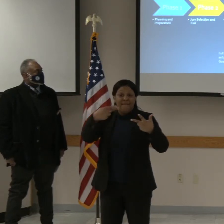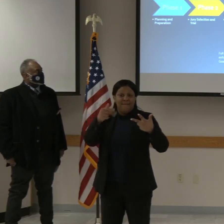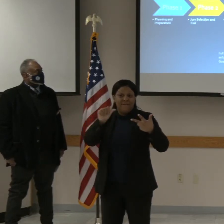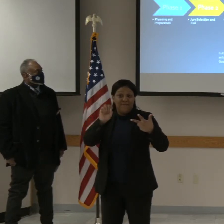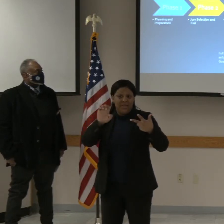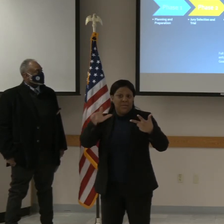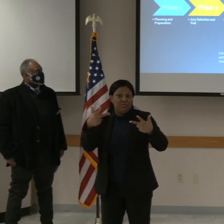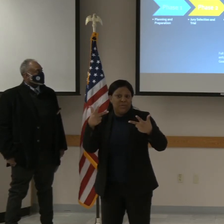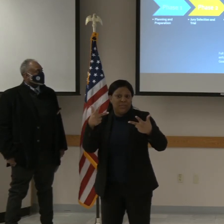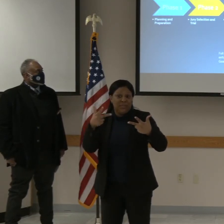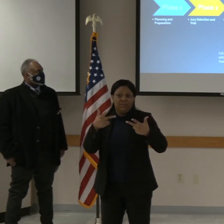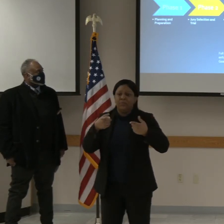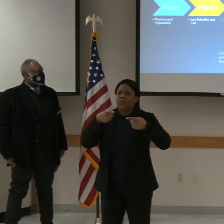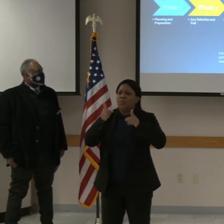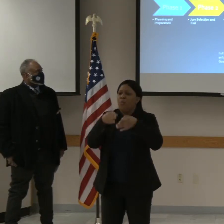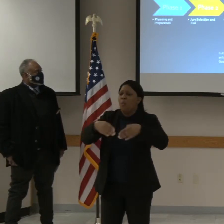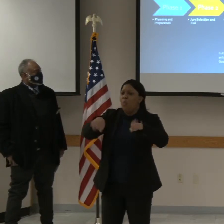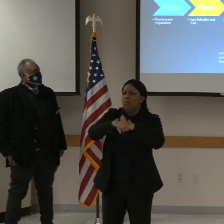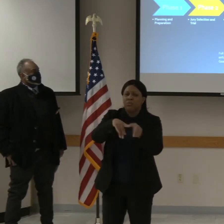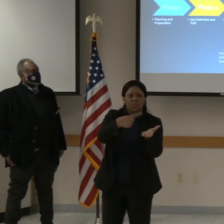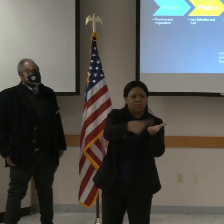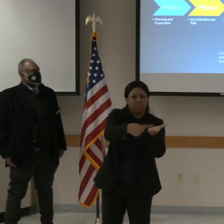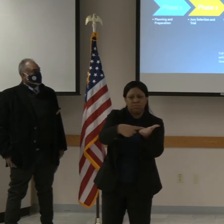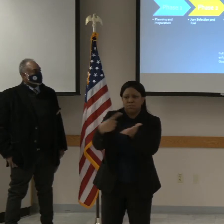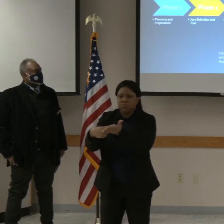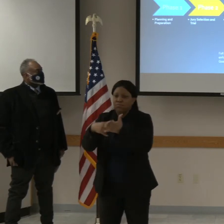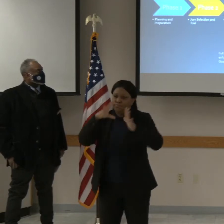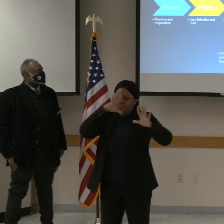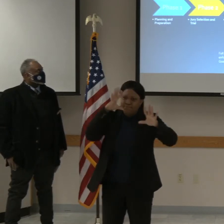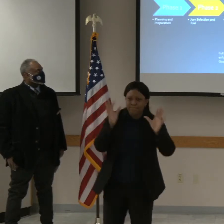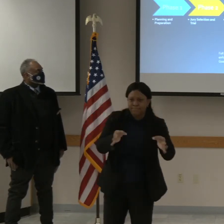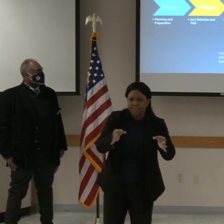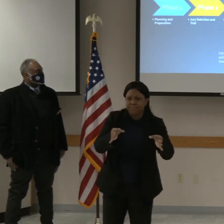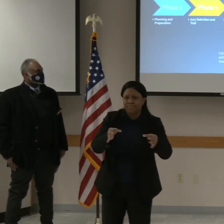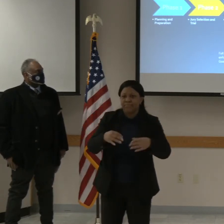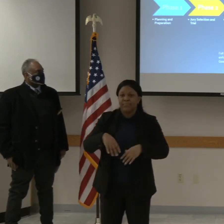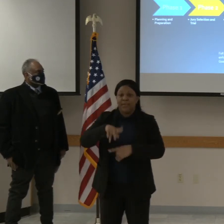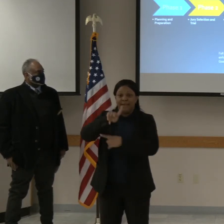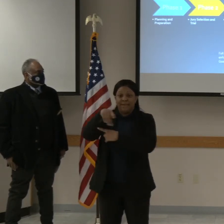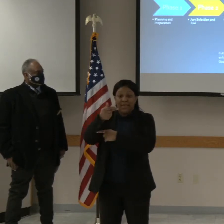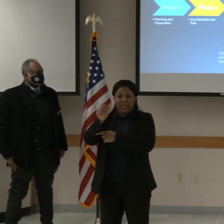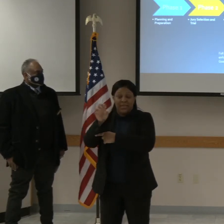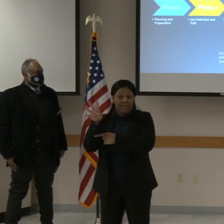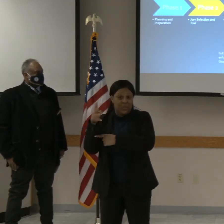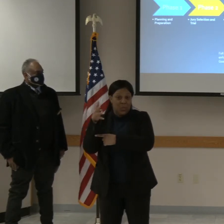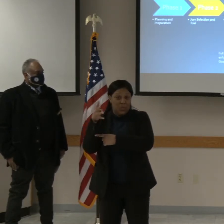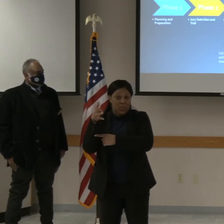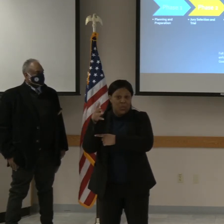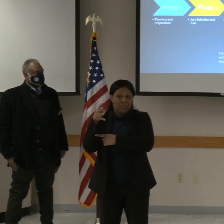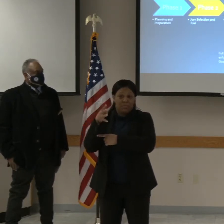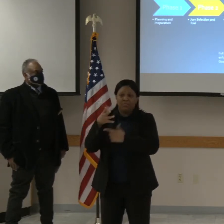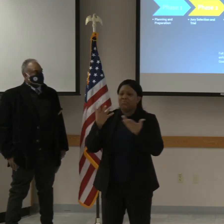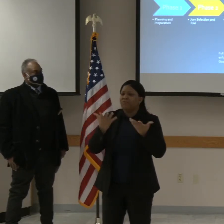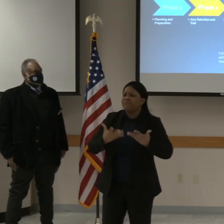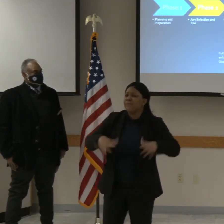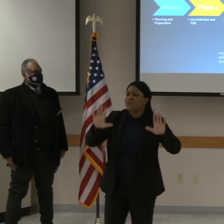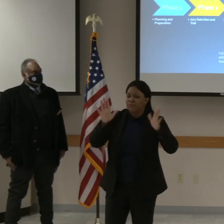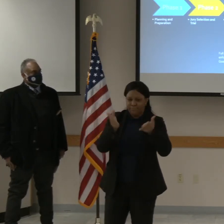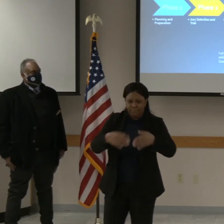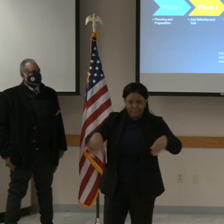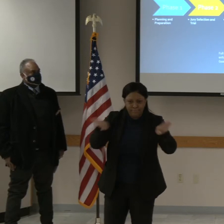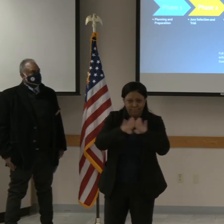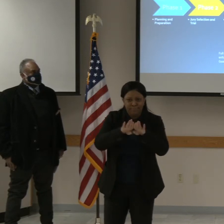and a reduction in staffing. And you can see Phase 3, in the interest of full disclosure and transparency for the